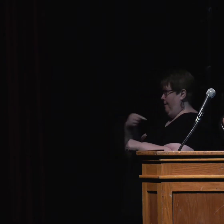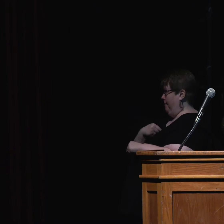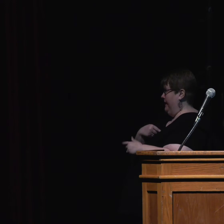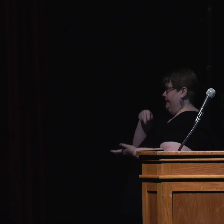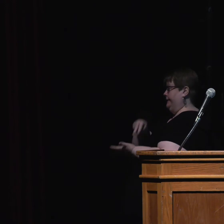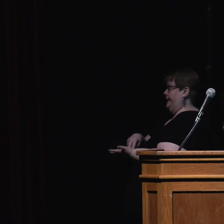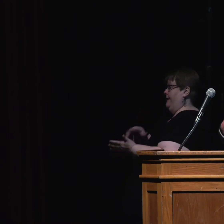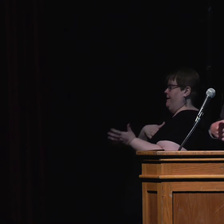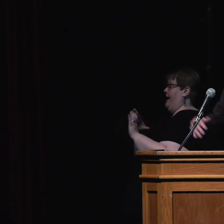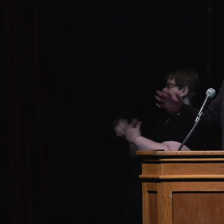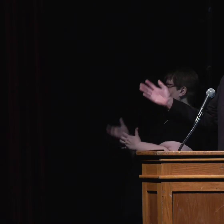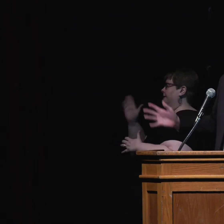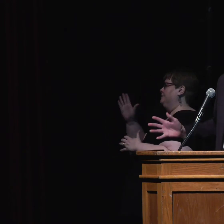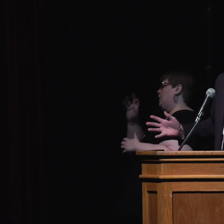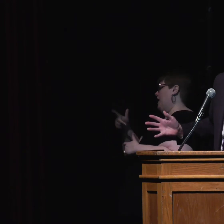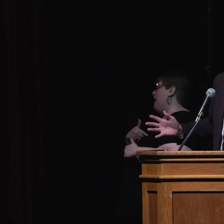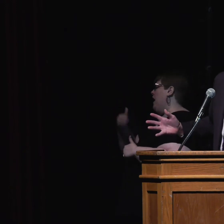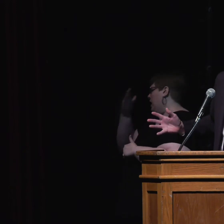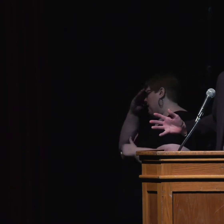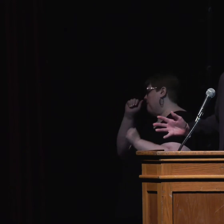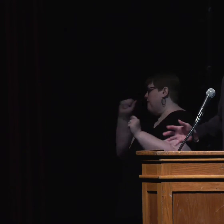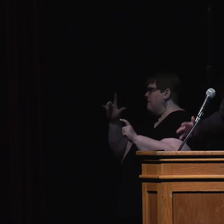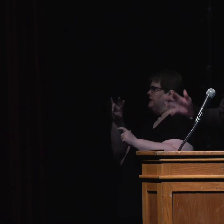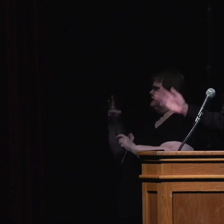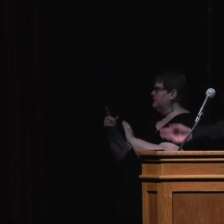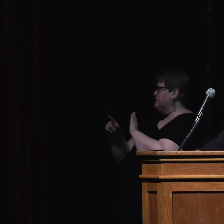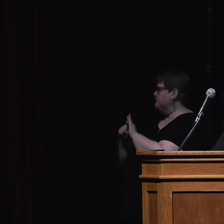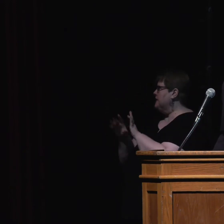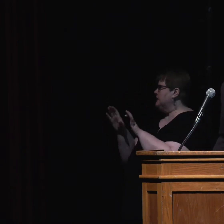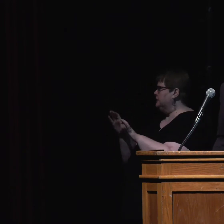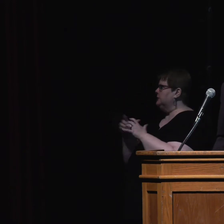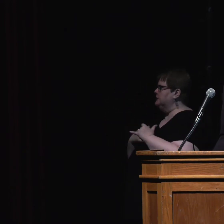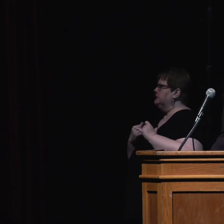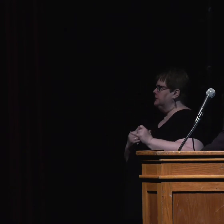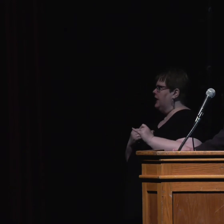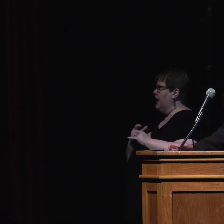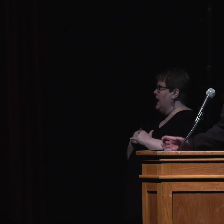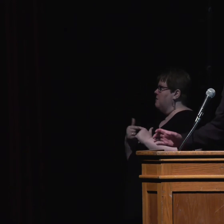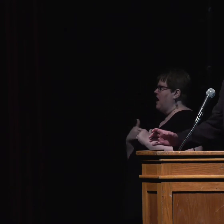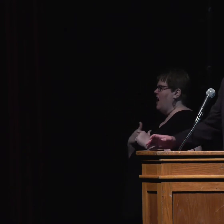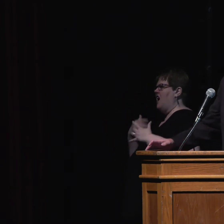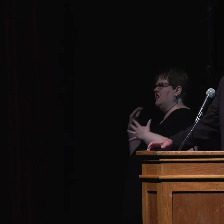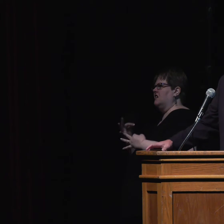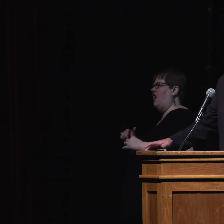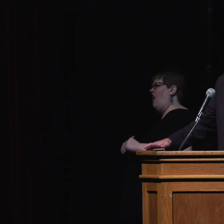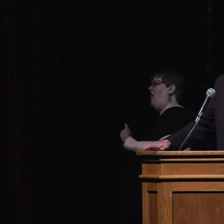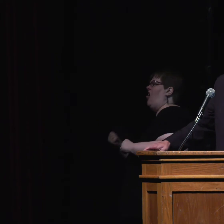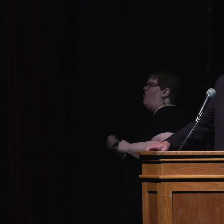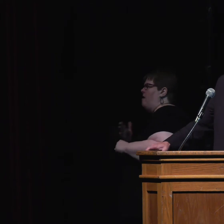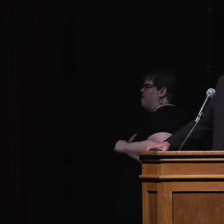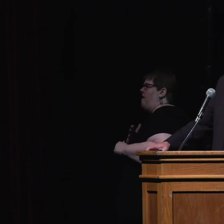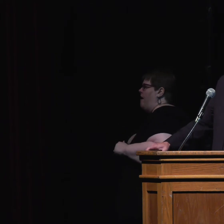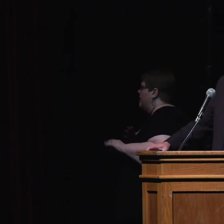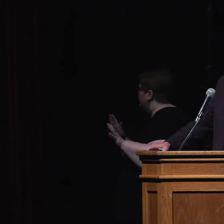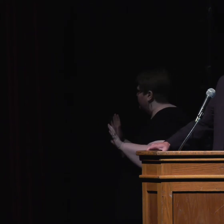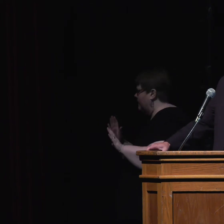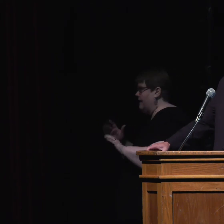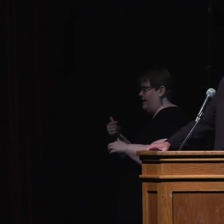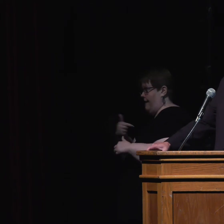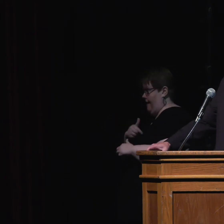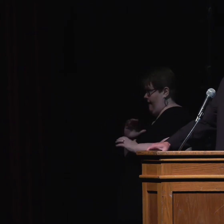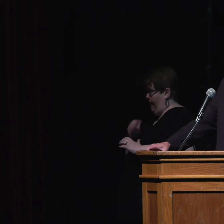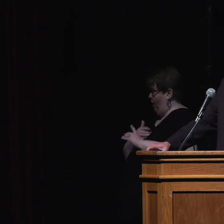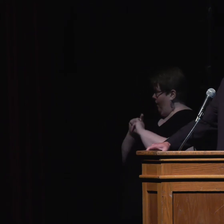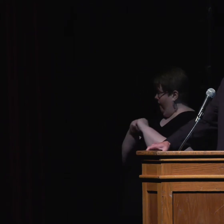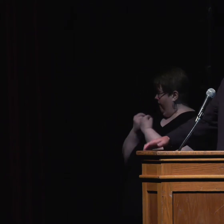front of my class saying, well, I know all the seventh grade teachers are doing this, but I'm going to do that. It's got to be me saying, our